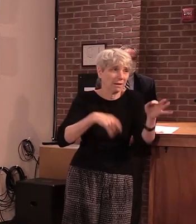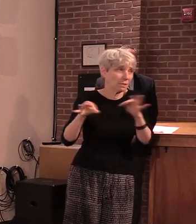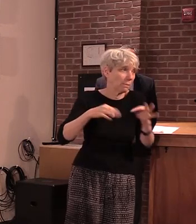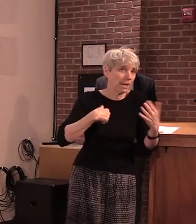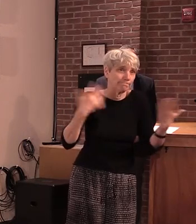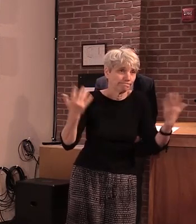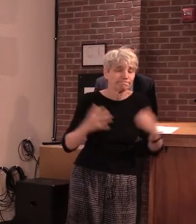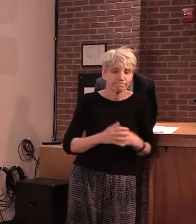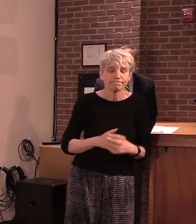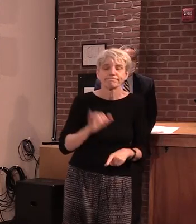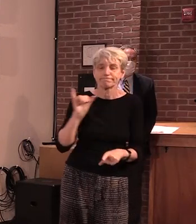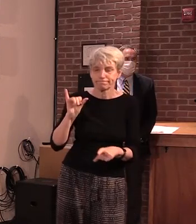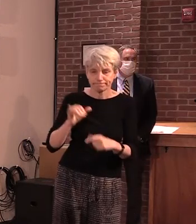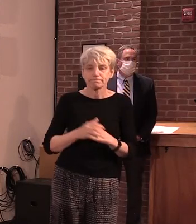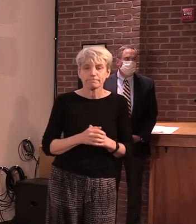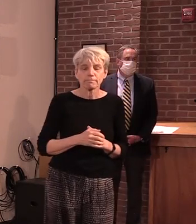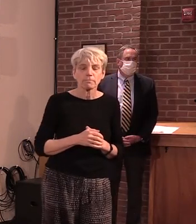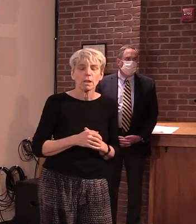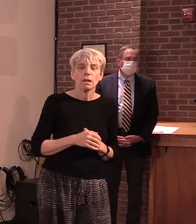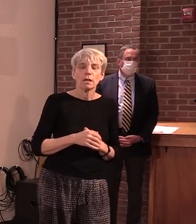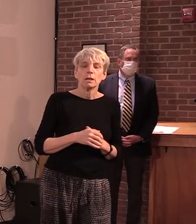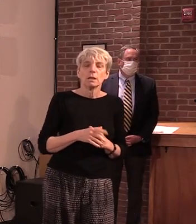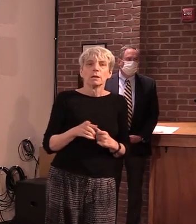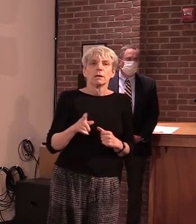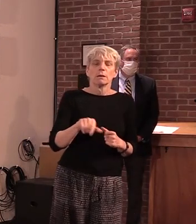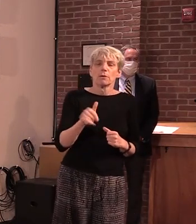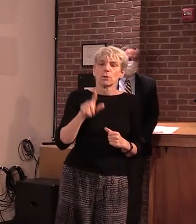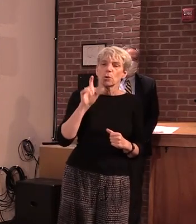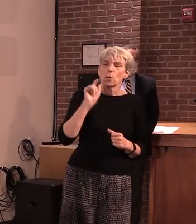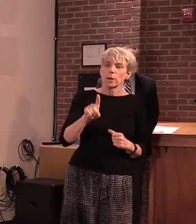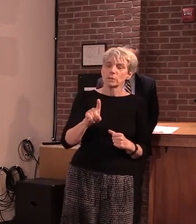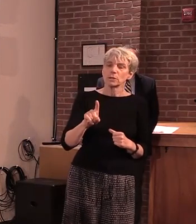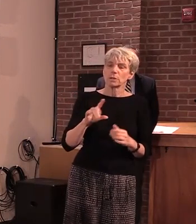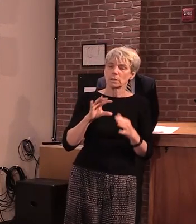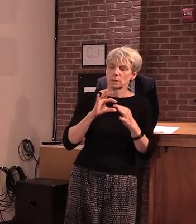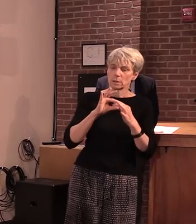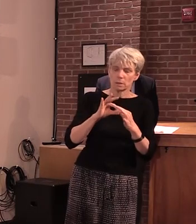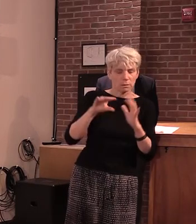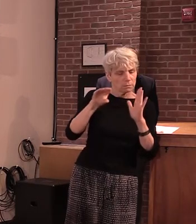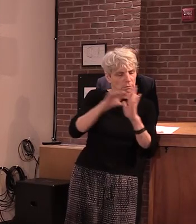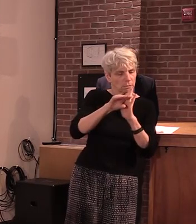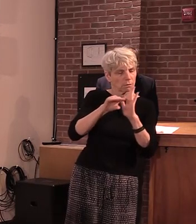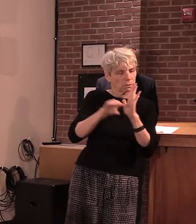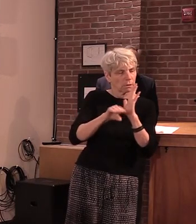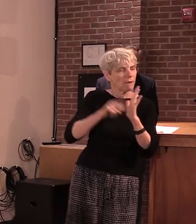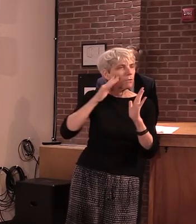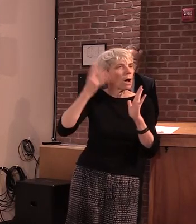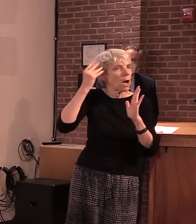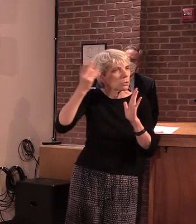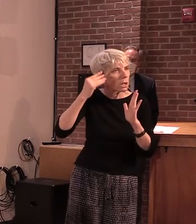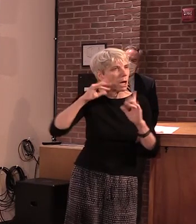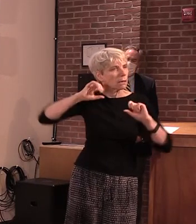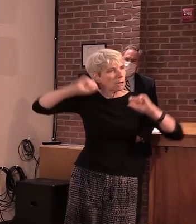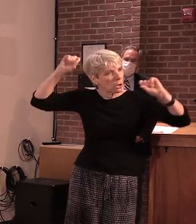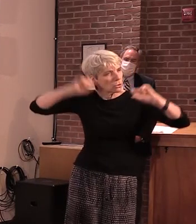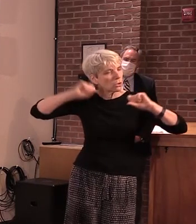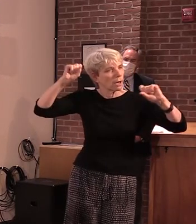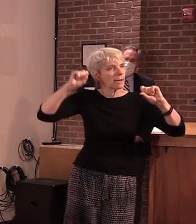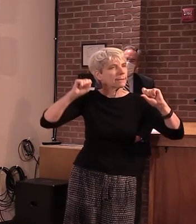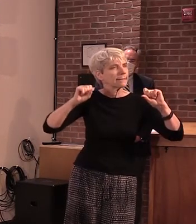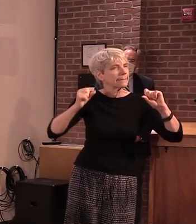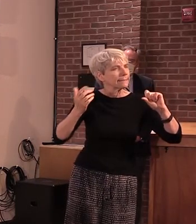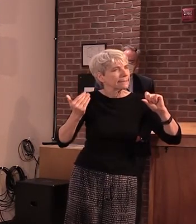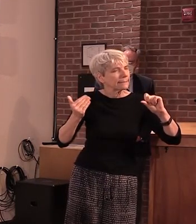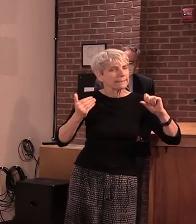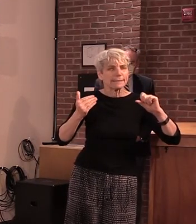Yeah. And I had a specific question about sort of some of the outdoor guidelines and exercising guidelines. And I'm wondering if you could sort of describe, you know,